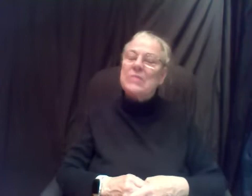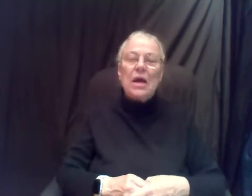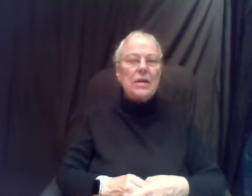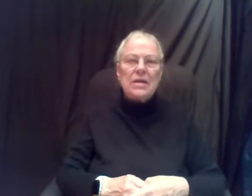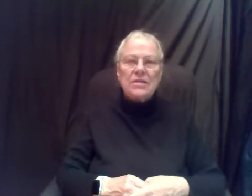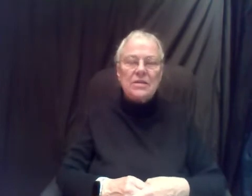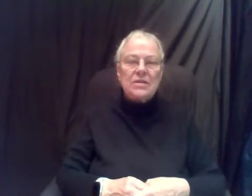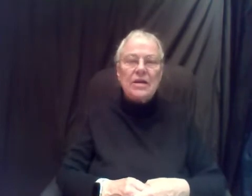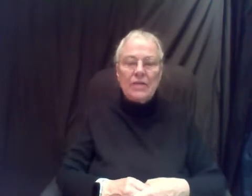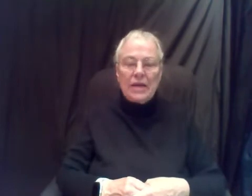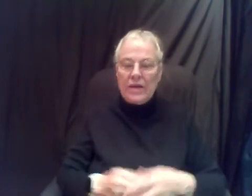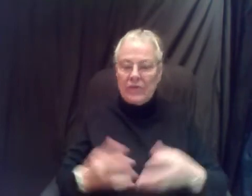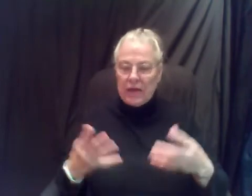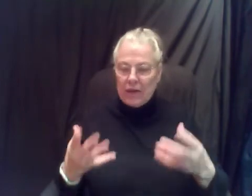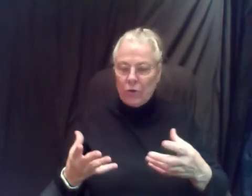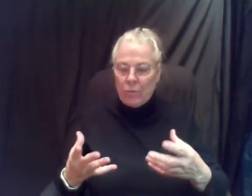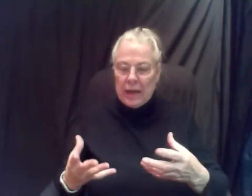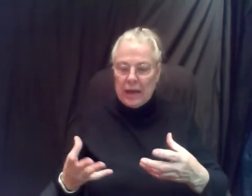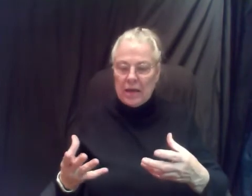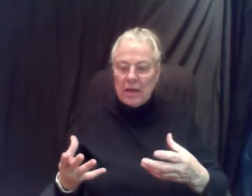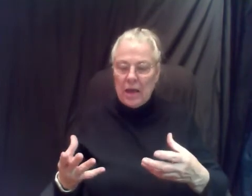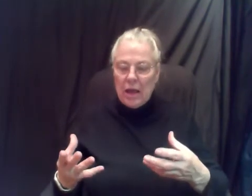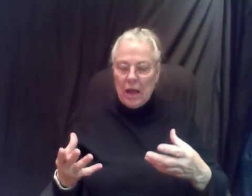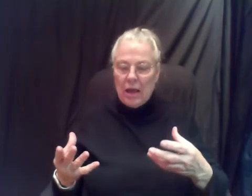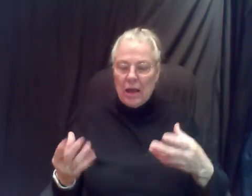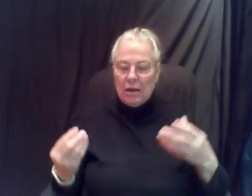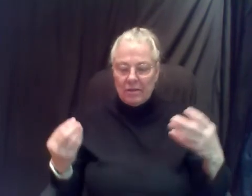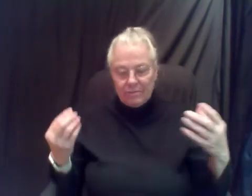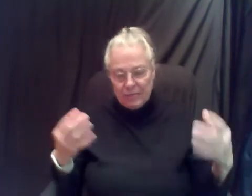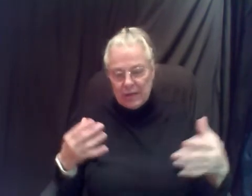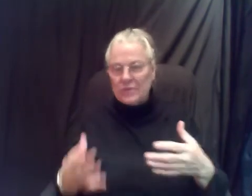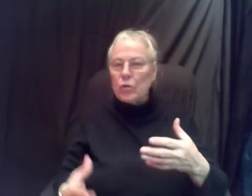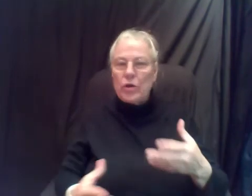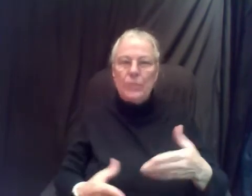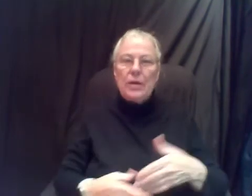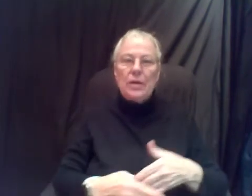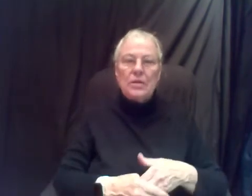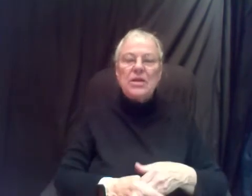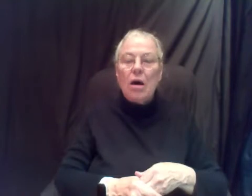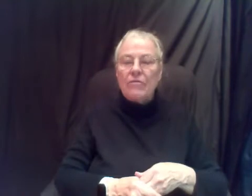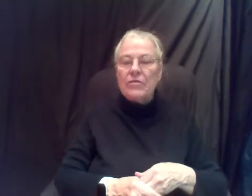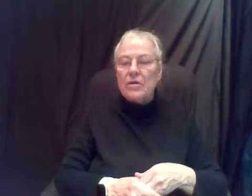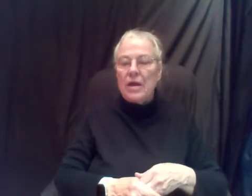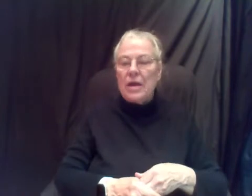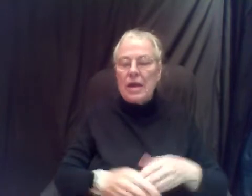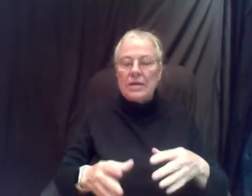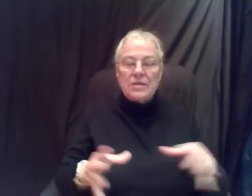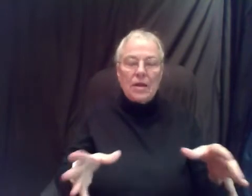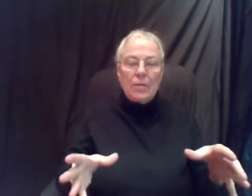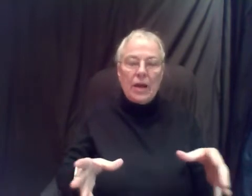not necessarily even intermediate. It's going to be a little tougher in some